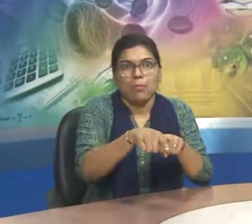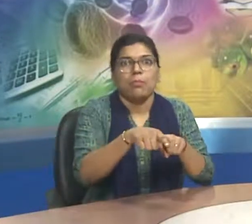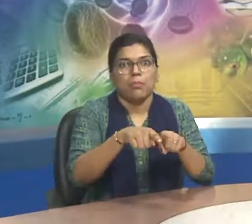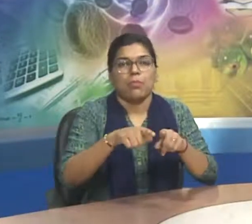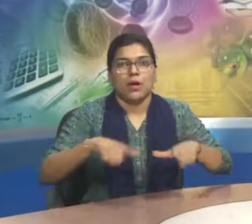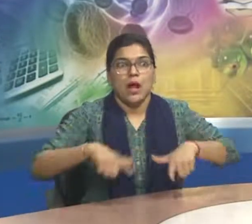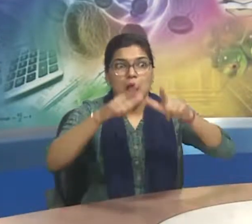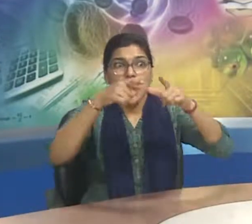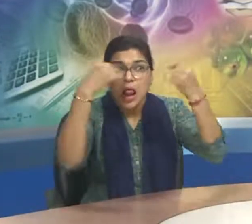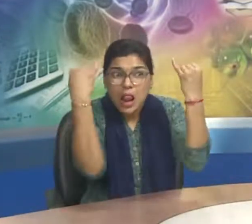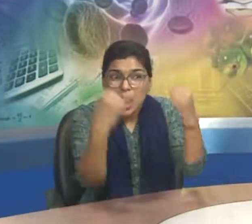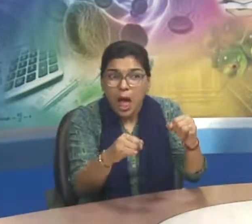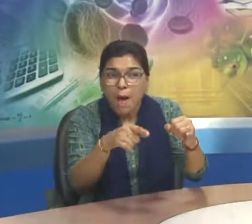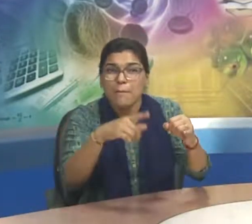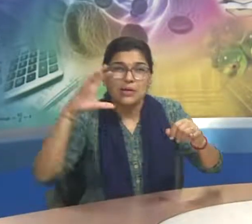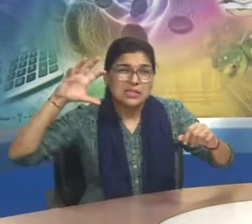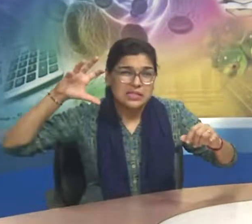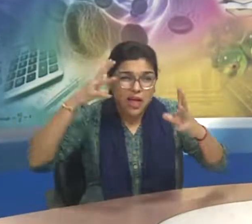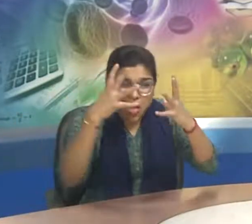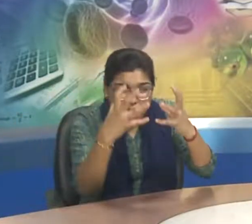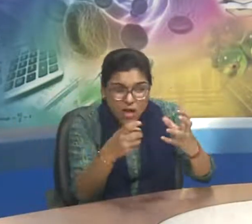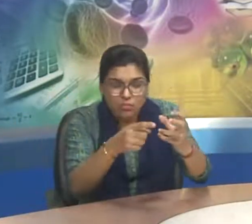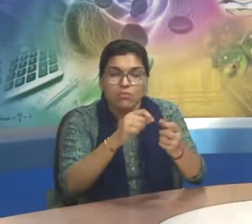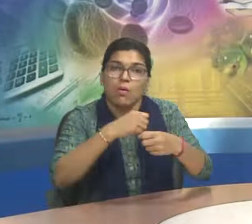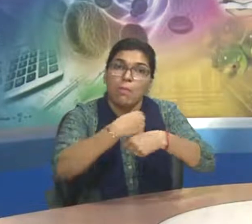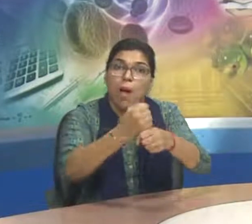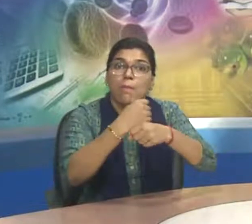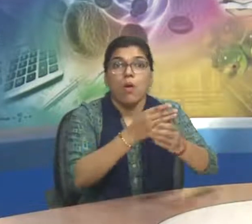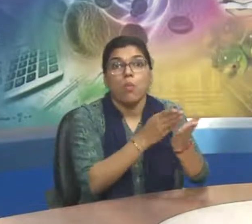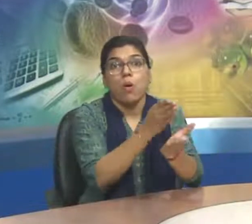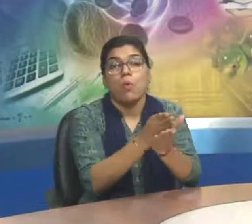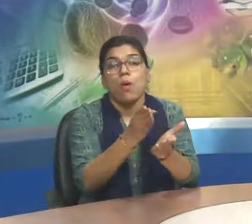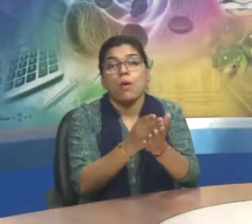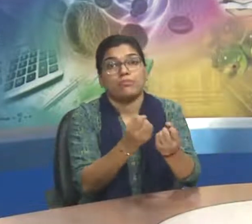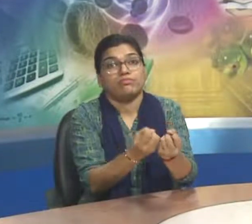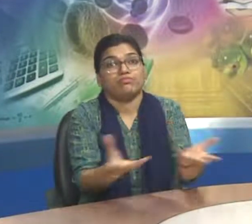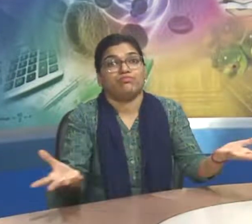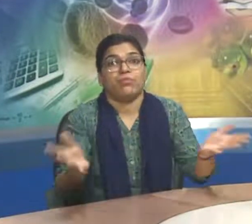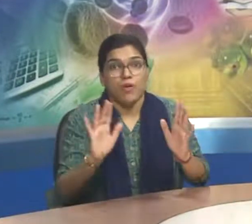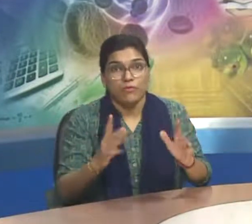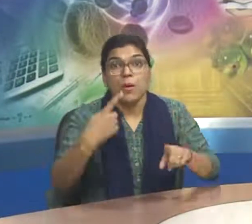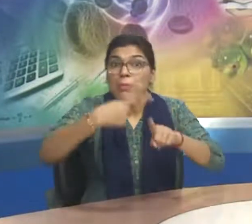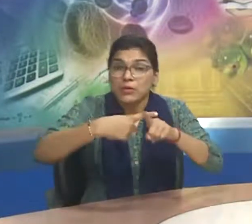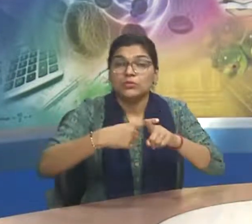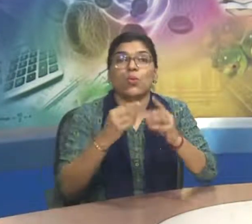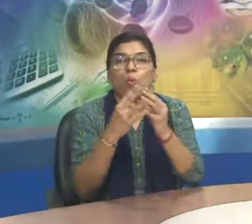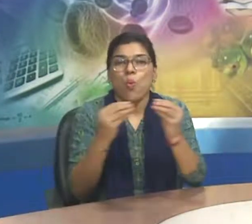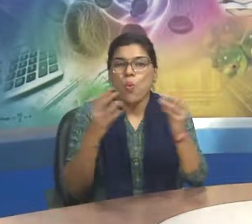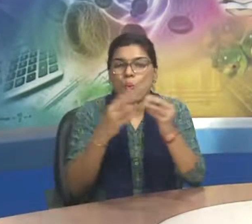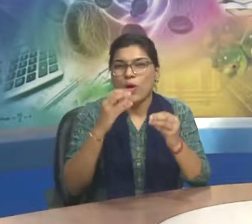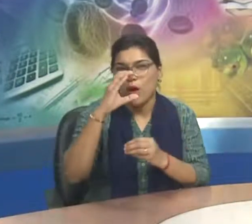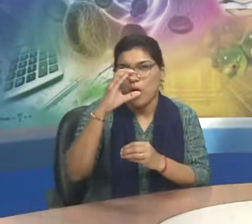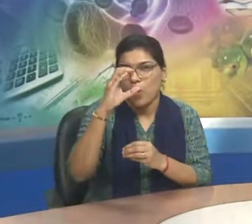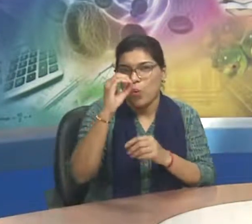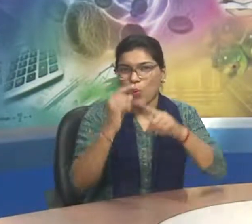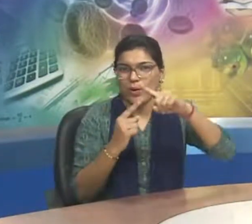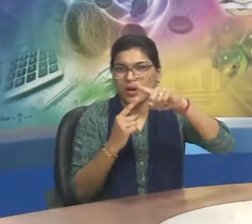waste material. So whatever it is of no use, we make things out of that thing. Like we